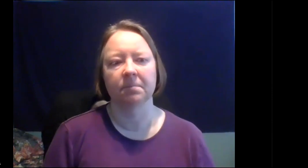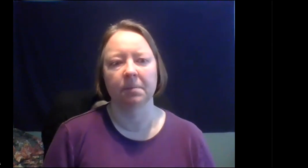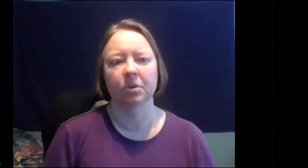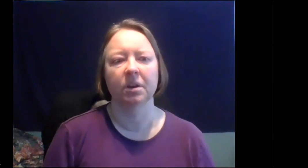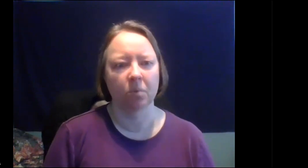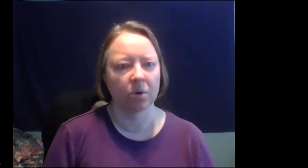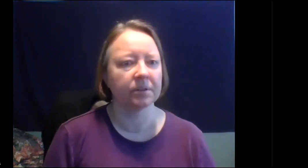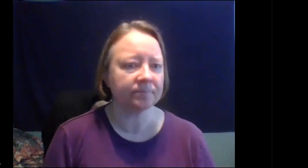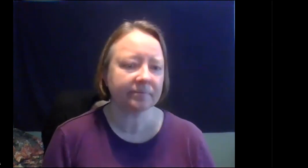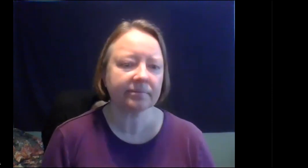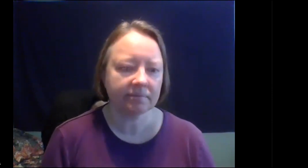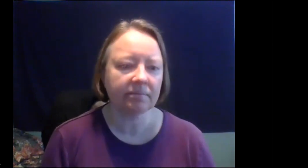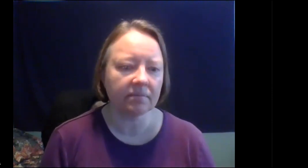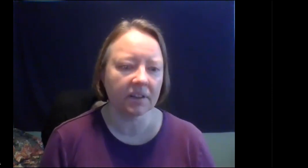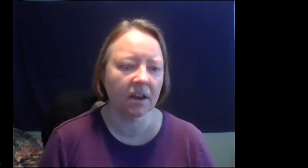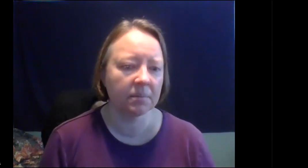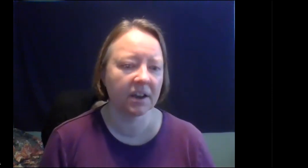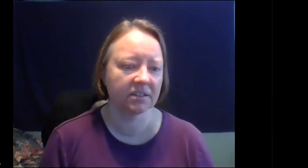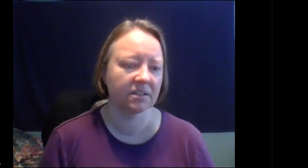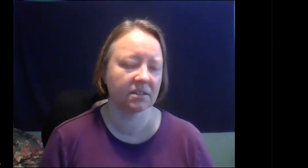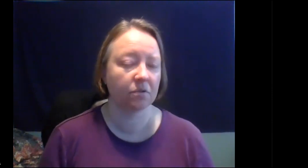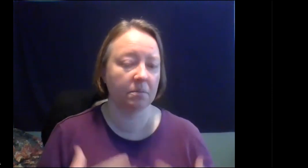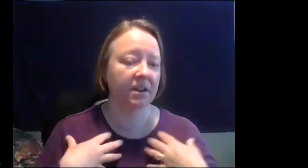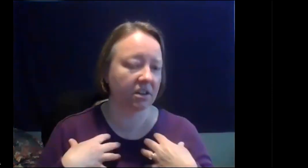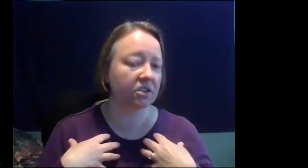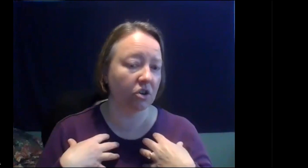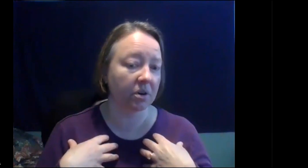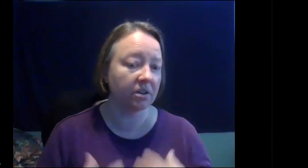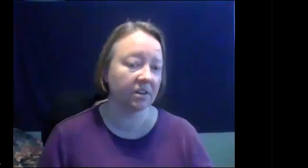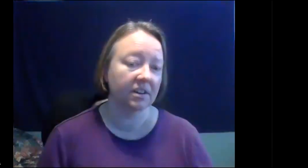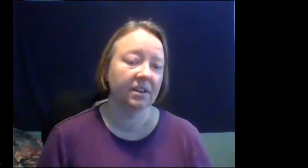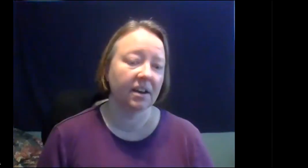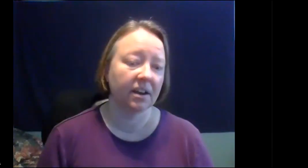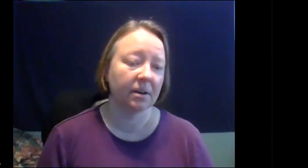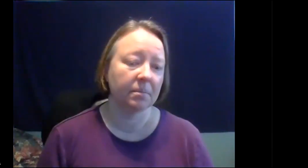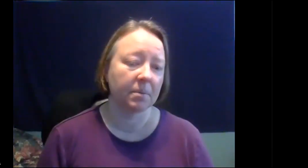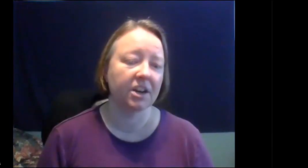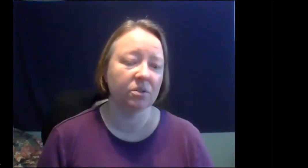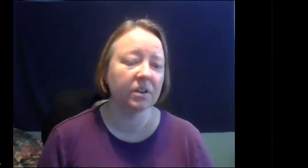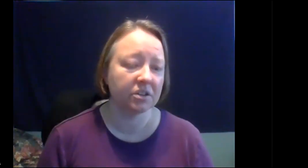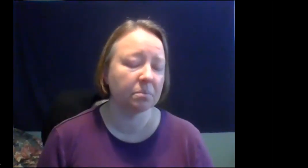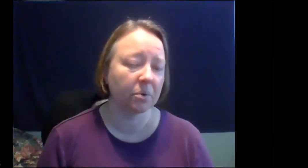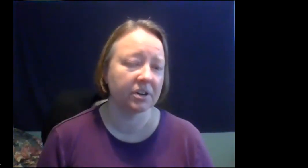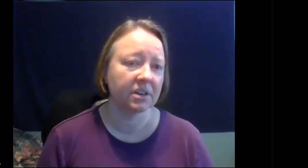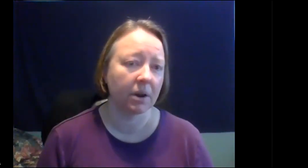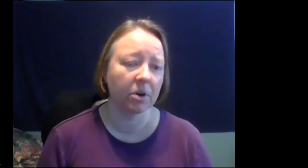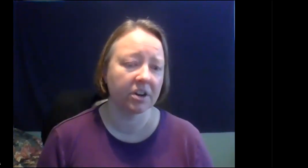I'm learning more because for me, it's newer. I do feel it's important in my work